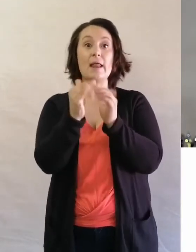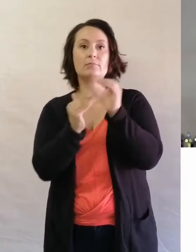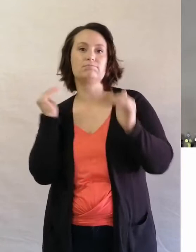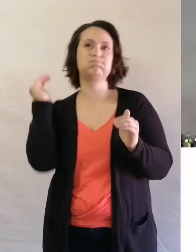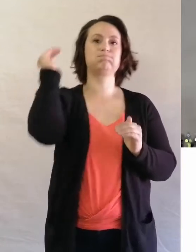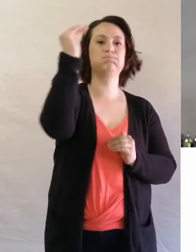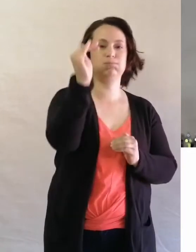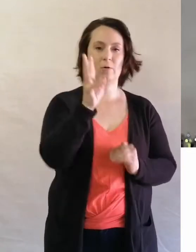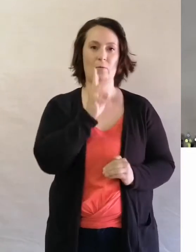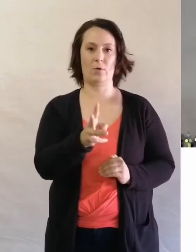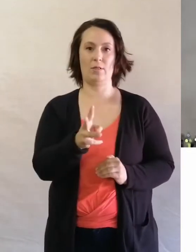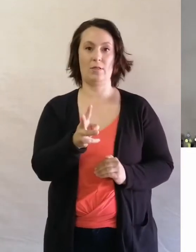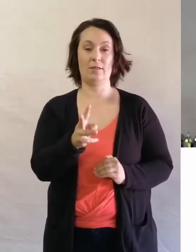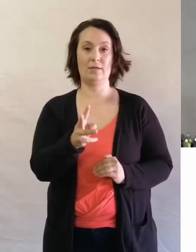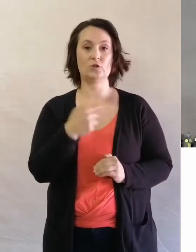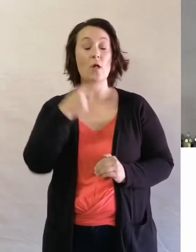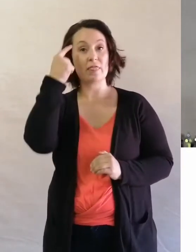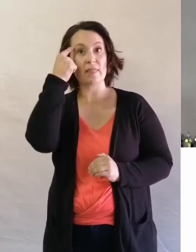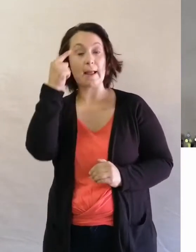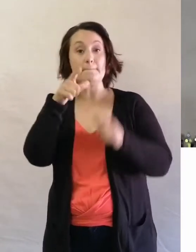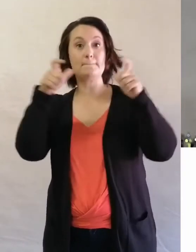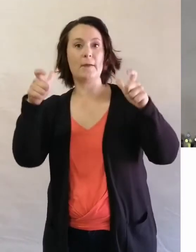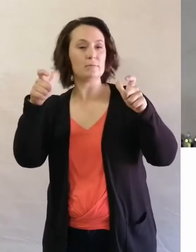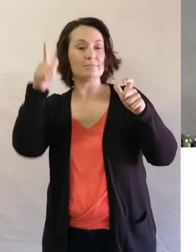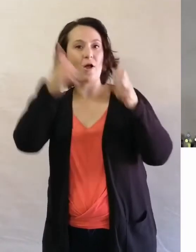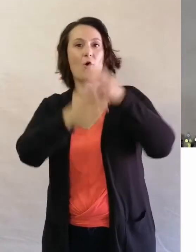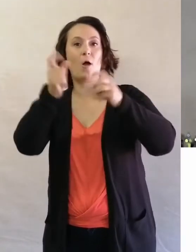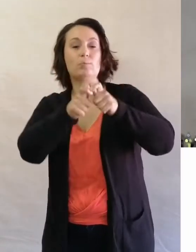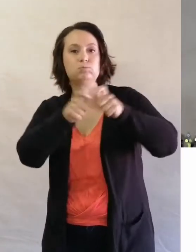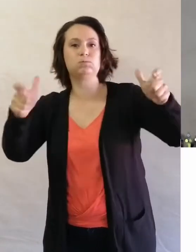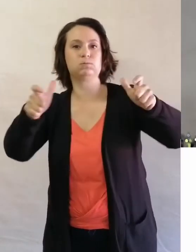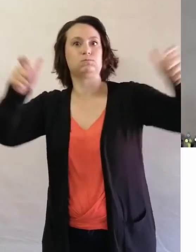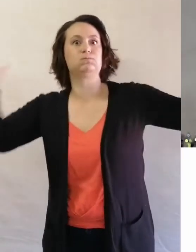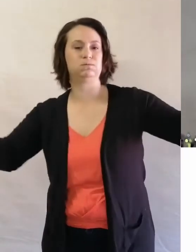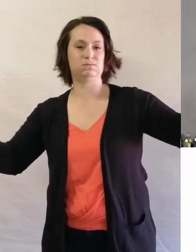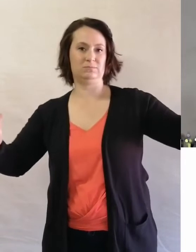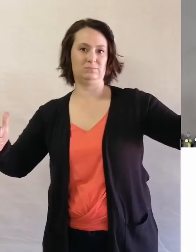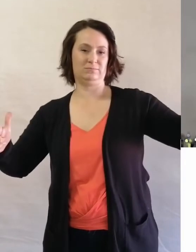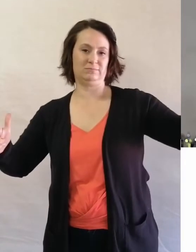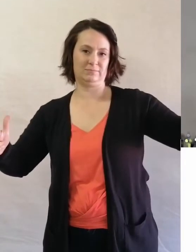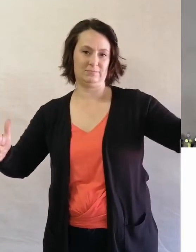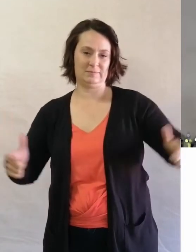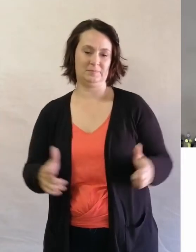that. He says, I'll do immeasurably more, not just a little bit more, immeasurably more than